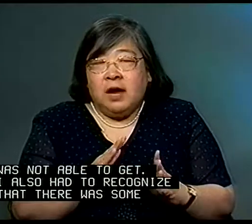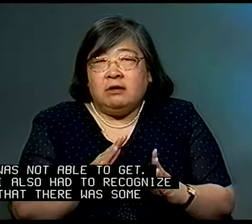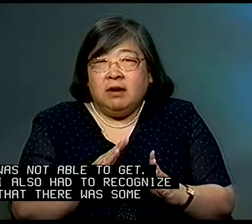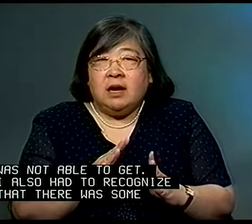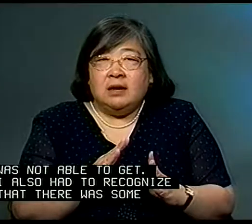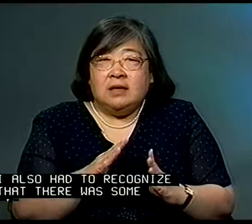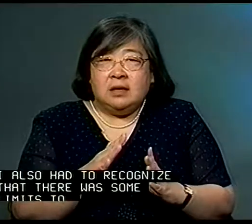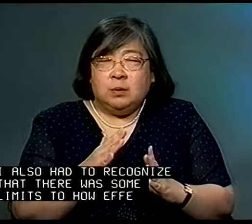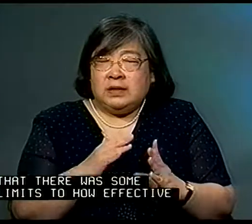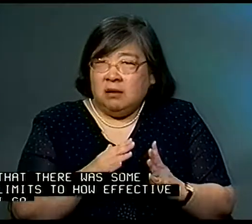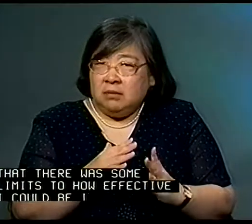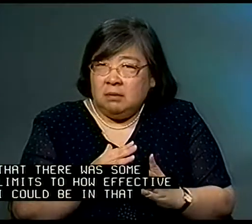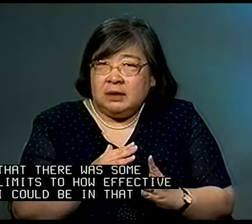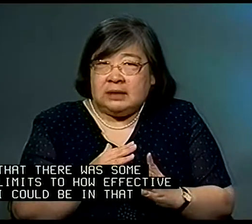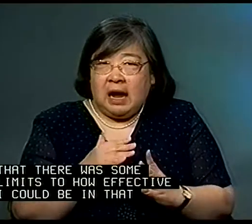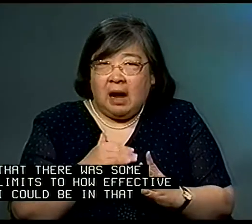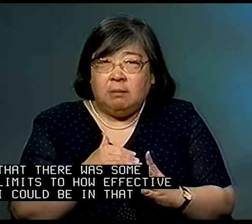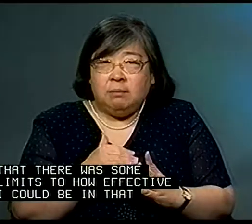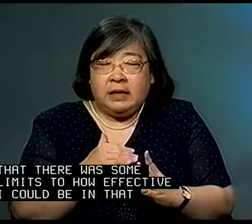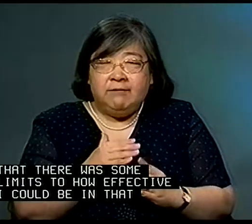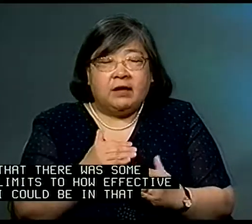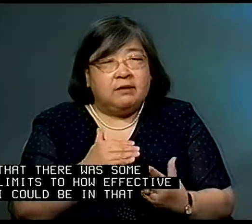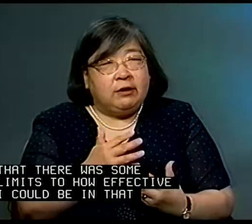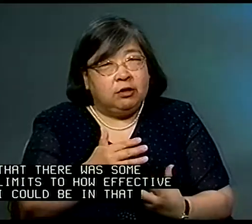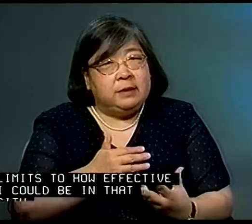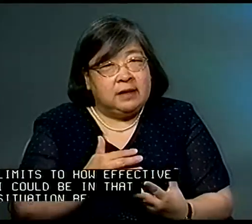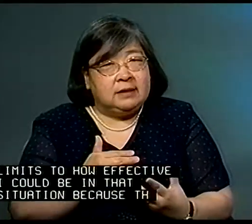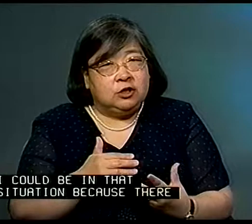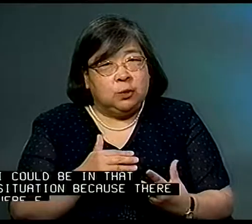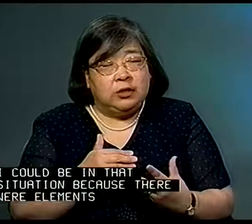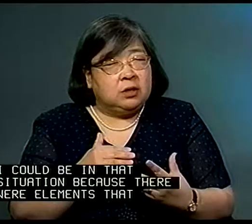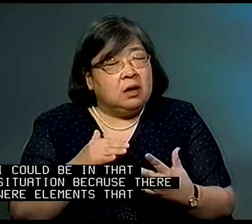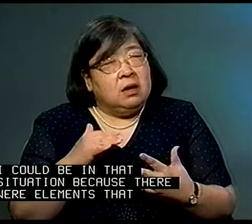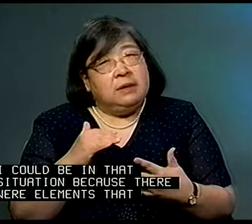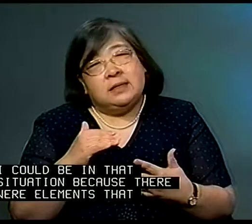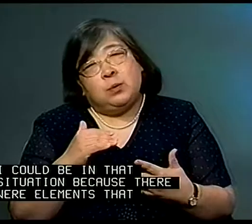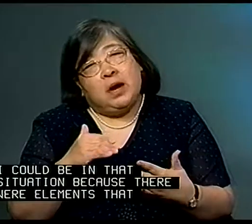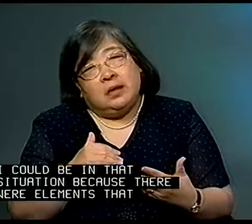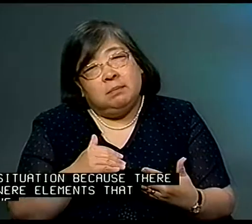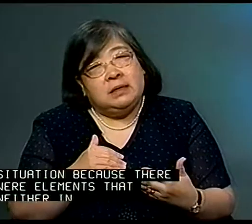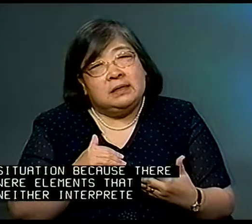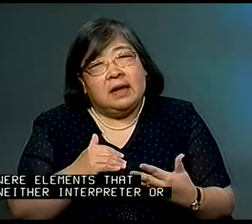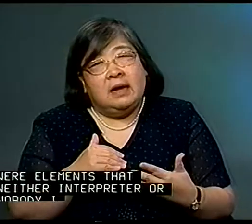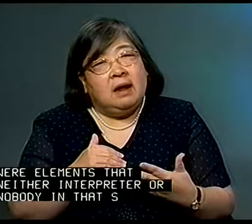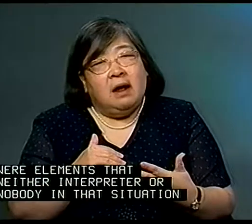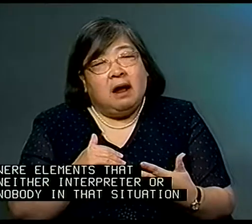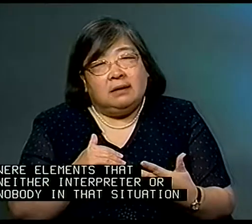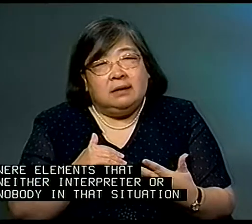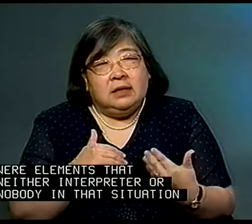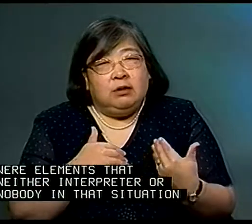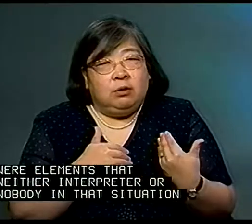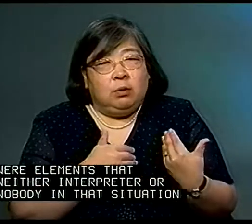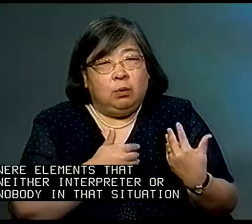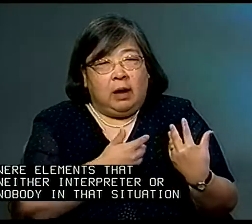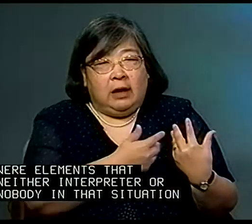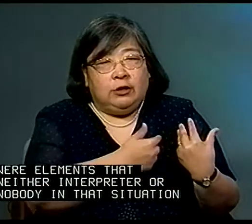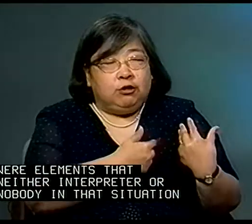to recognize that there were some limits to how effective I could be in that situation, because there were elements that neither